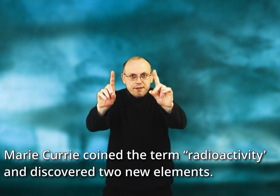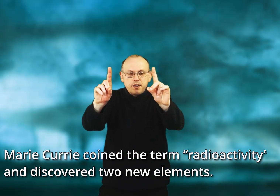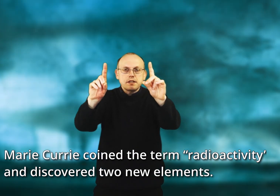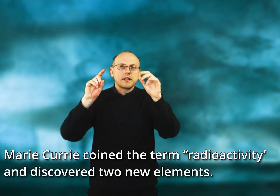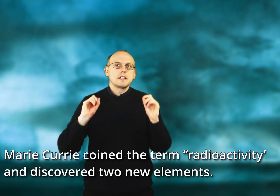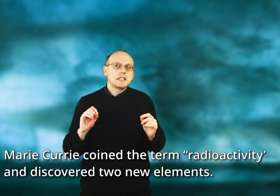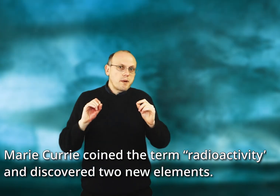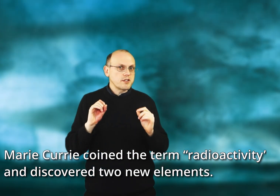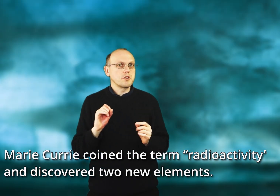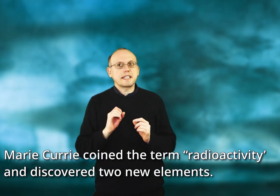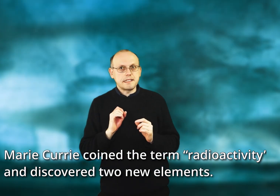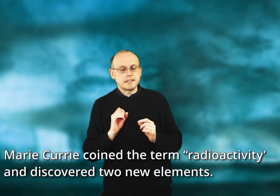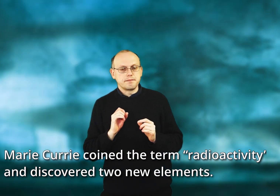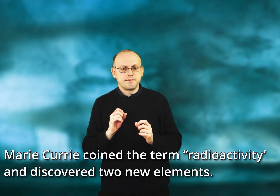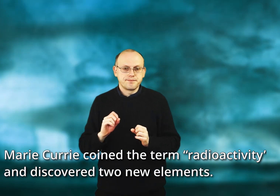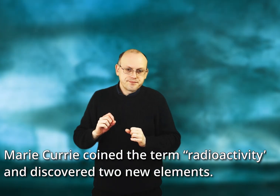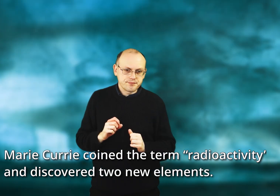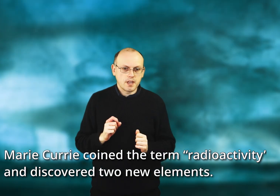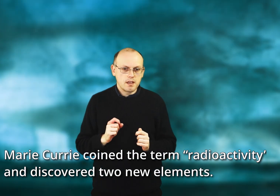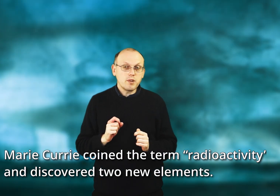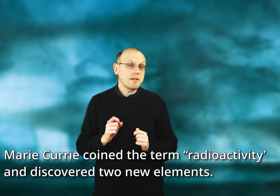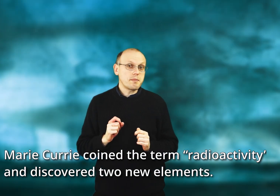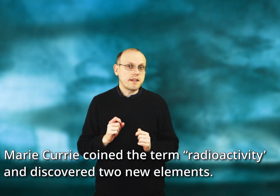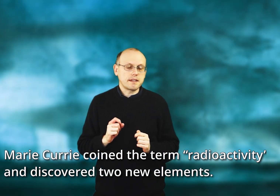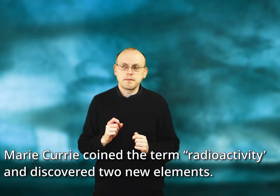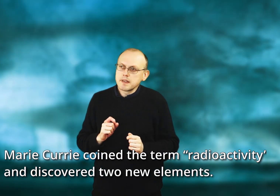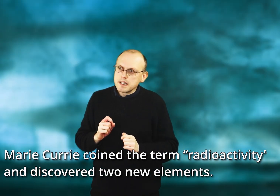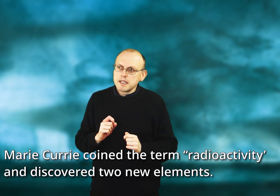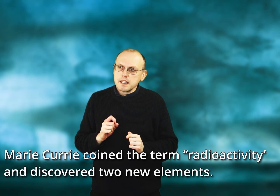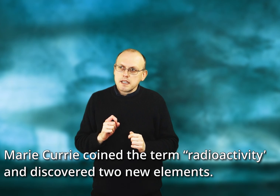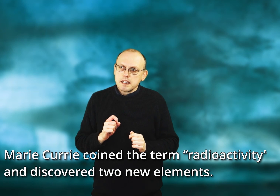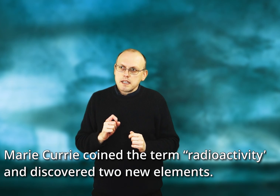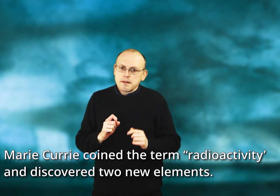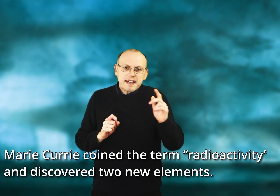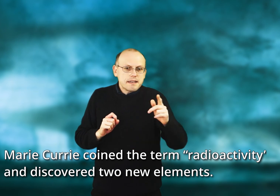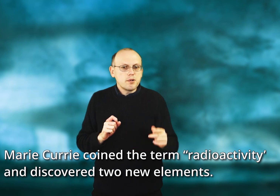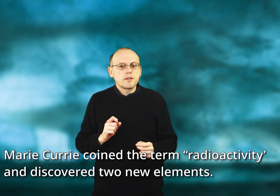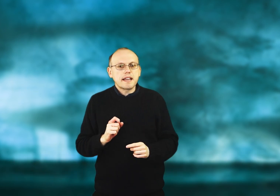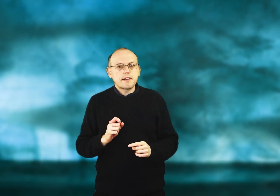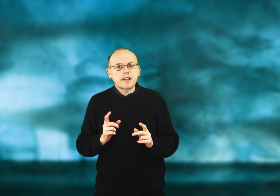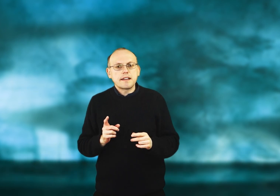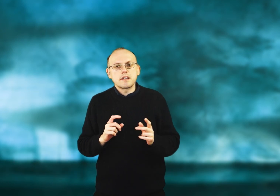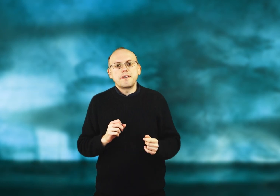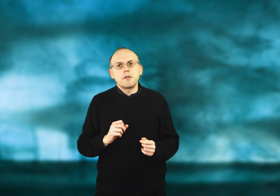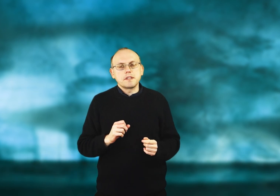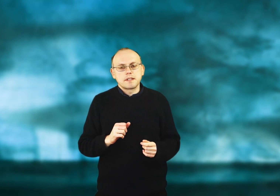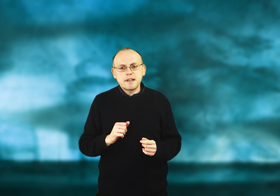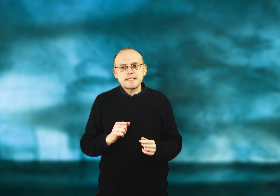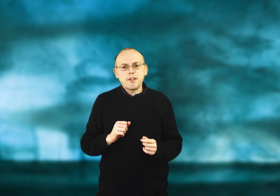difference is where the subject is. What do I mean by that? My example regarding the garden and flowers. When I say the garden